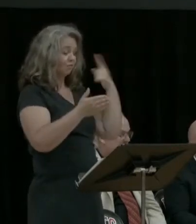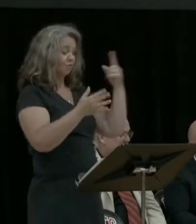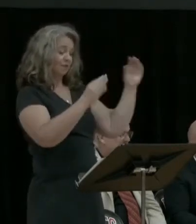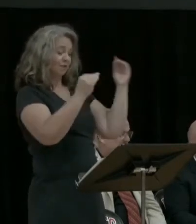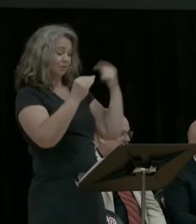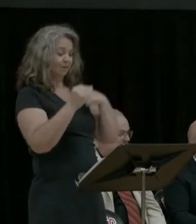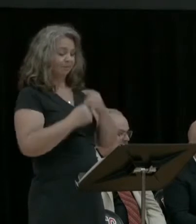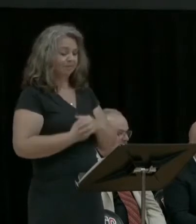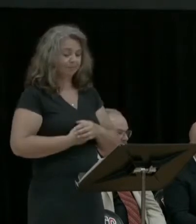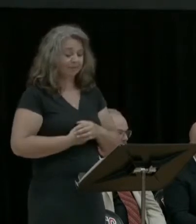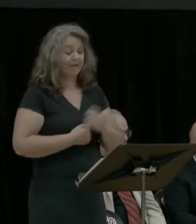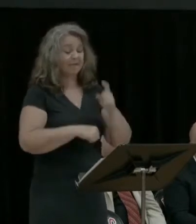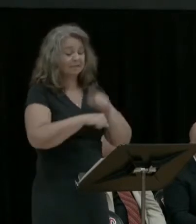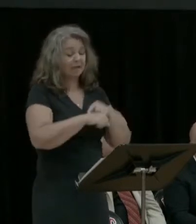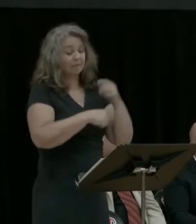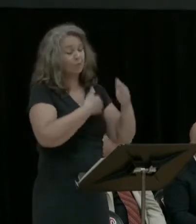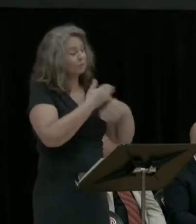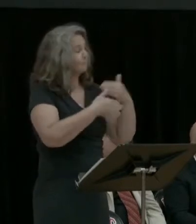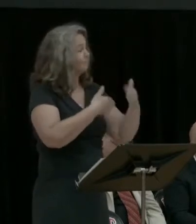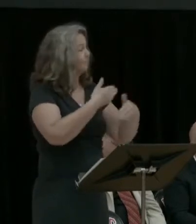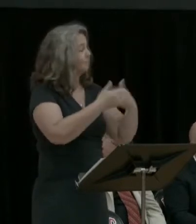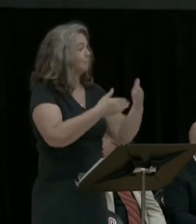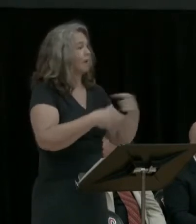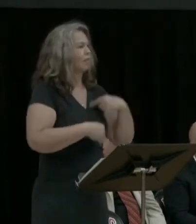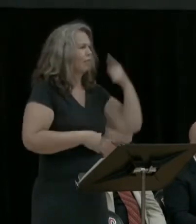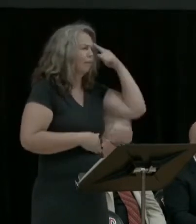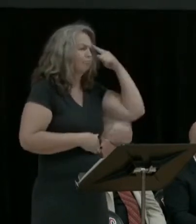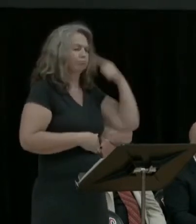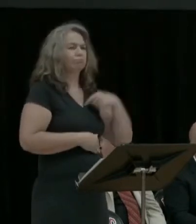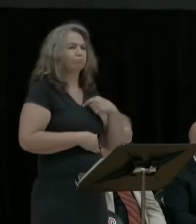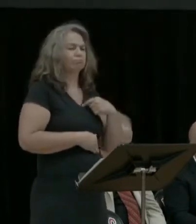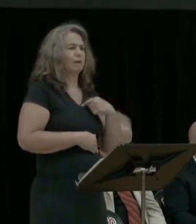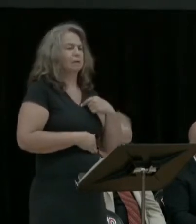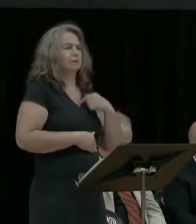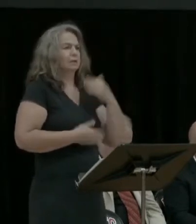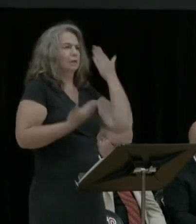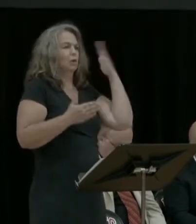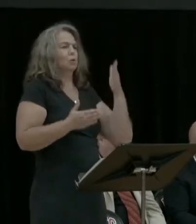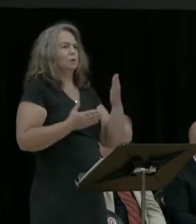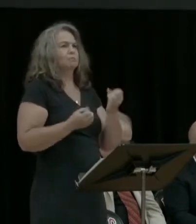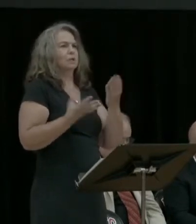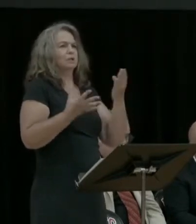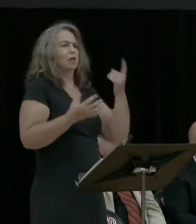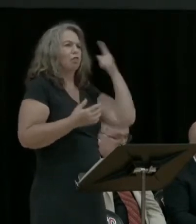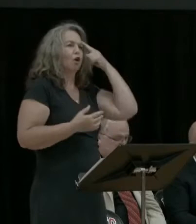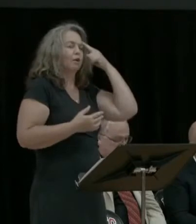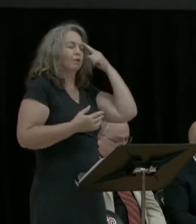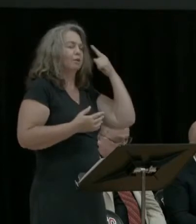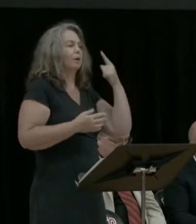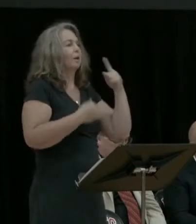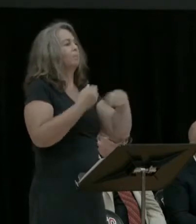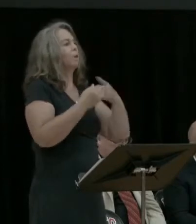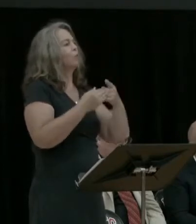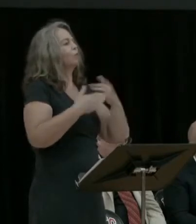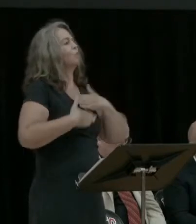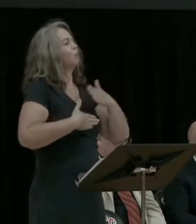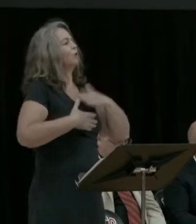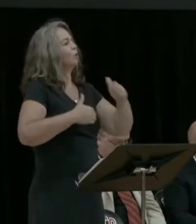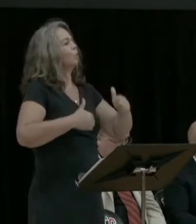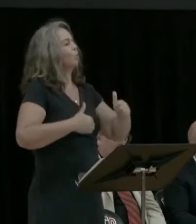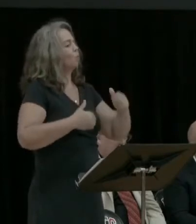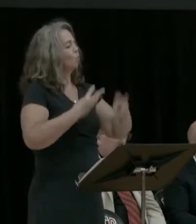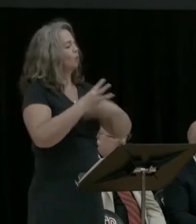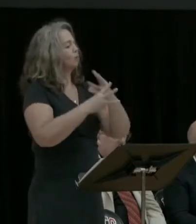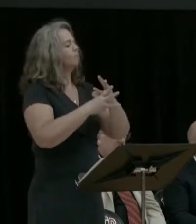As time progressed, I learned that I did not know as much as I thought I did about the living, breathing world around me. So, fellow